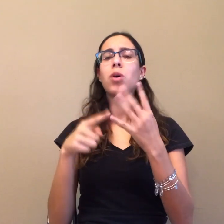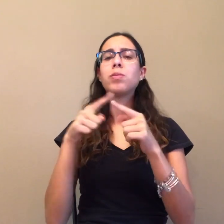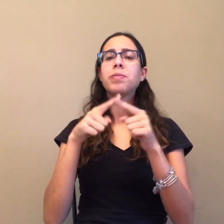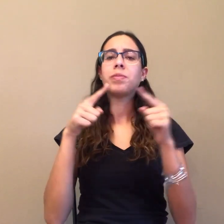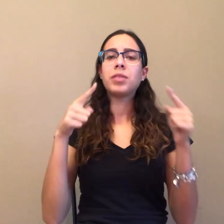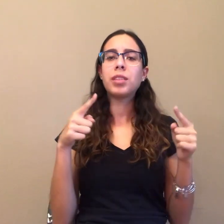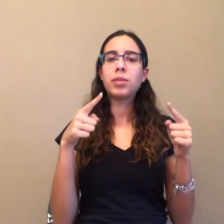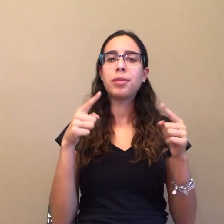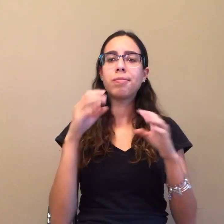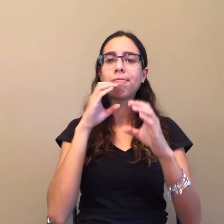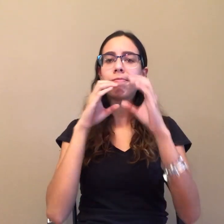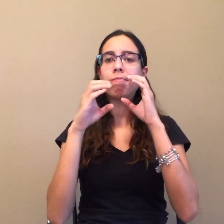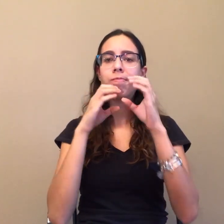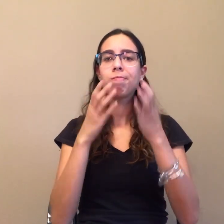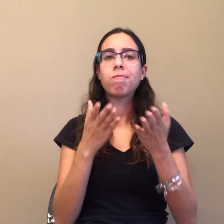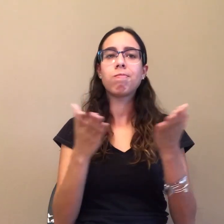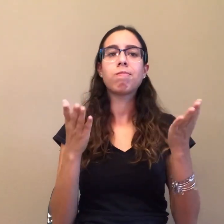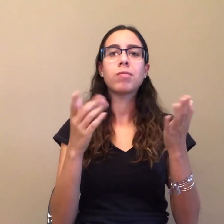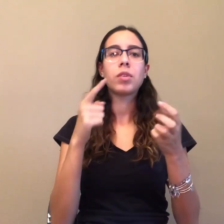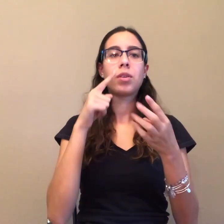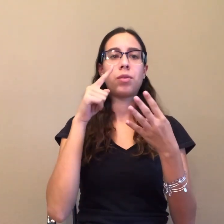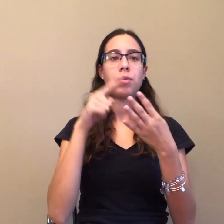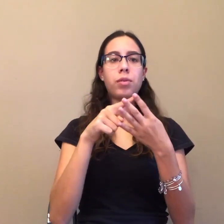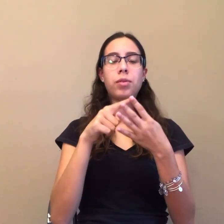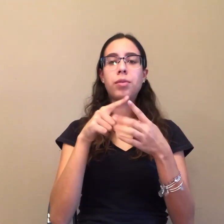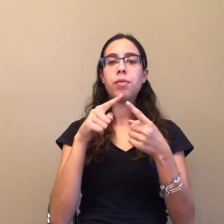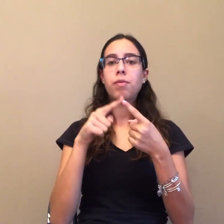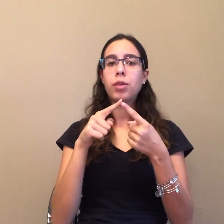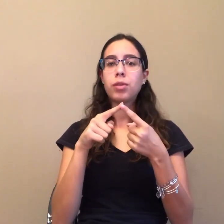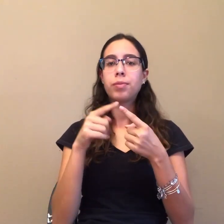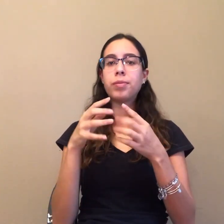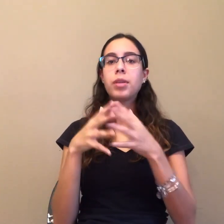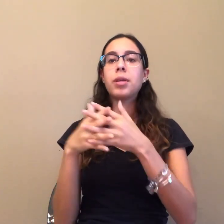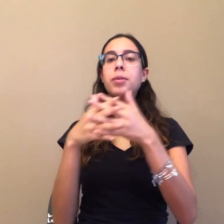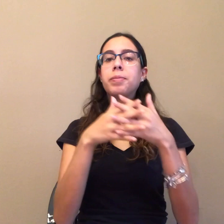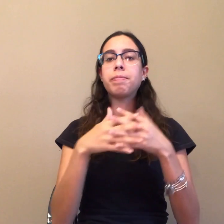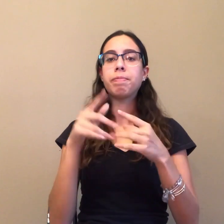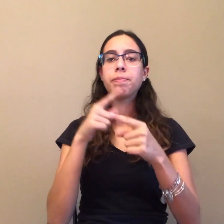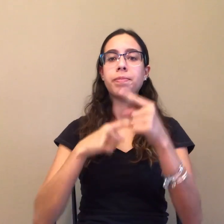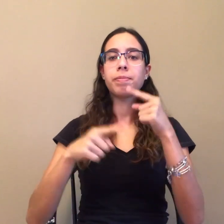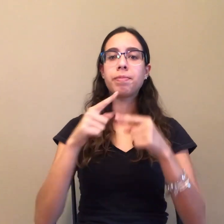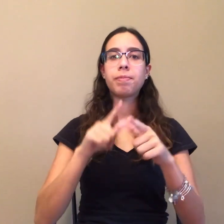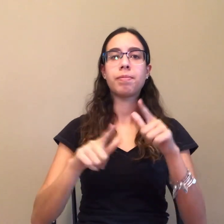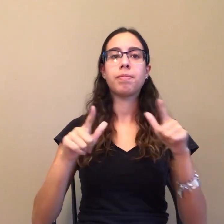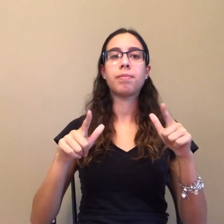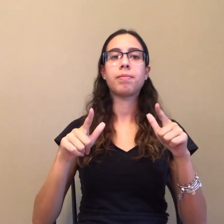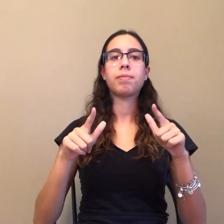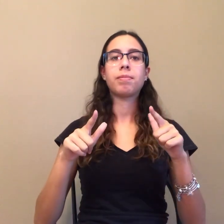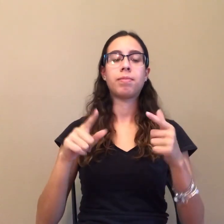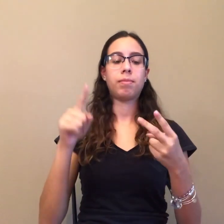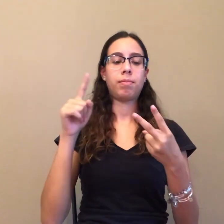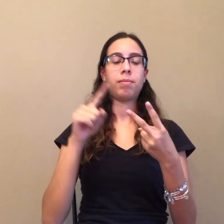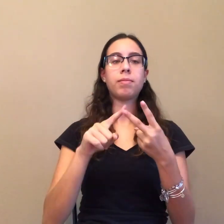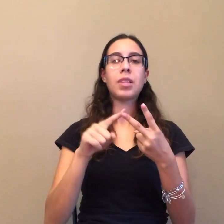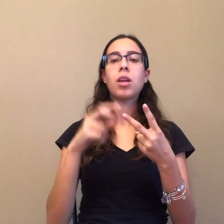There are 4 different types of communication. The first, American Sign Language. The